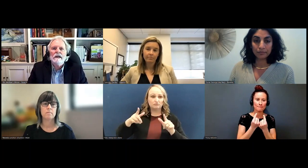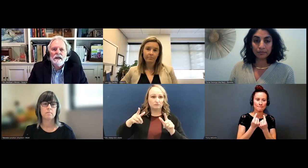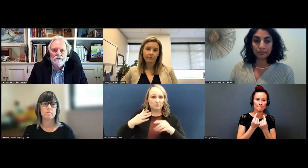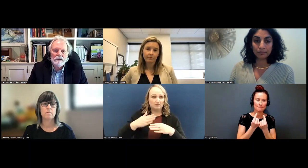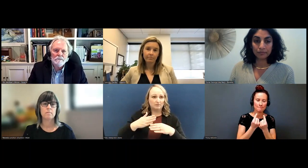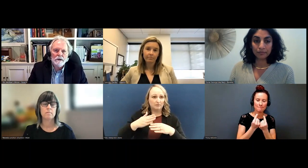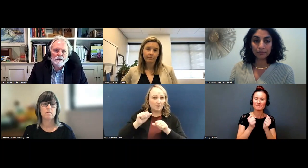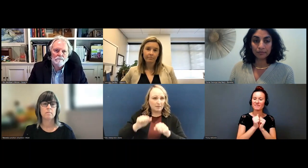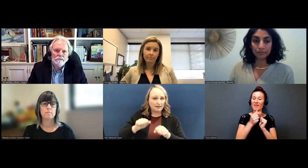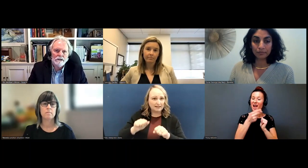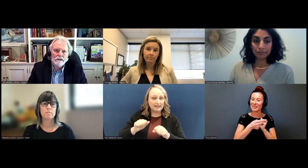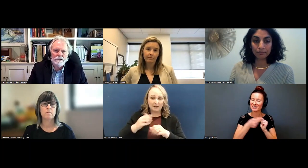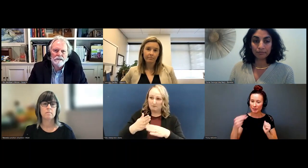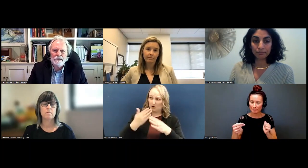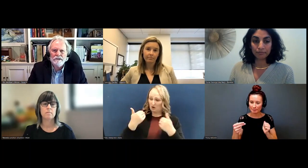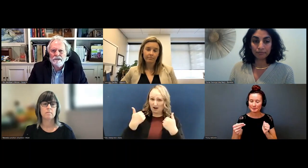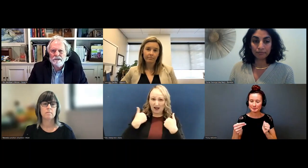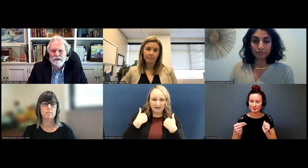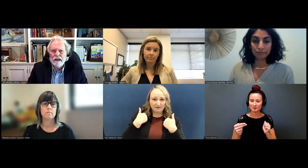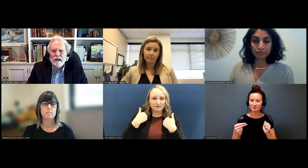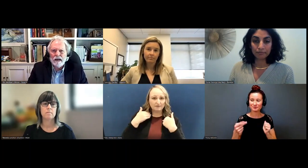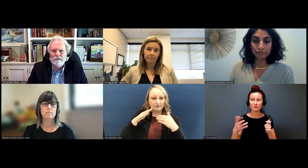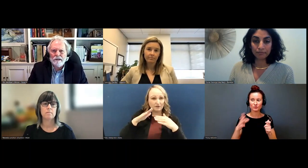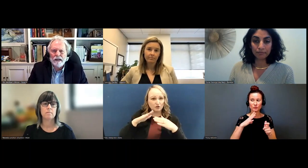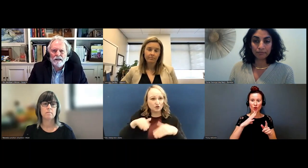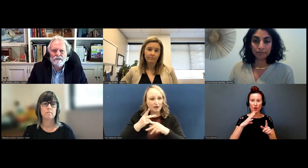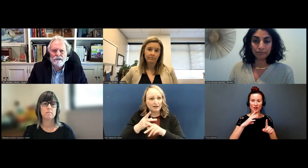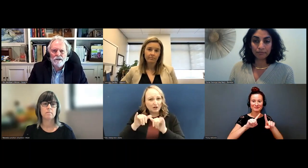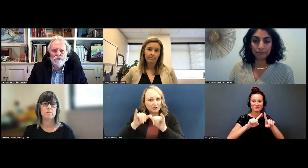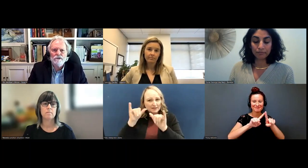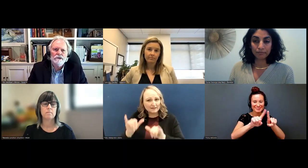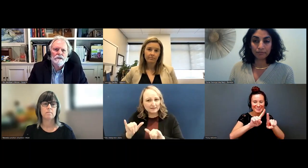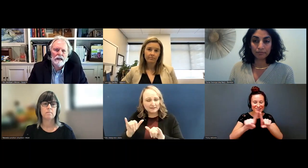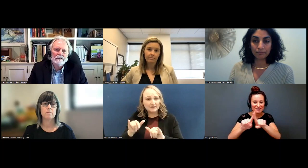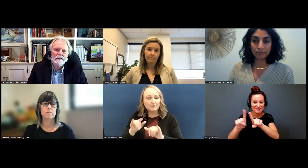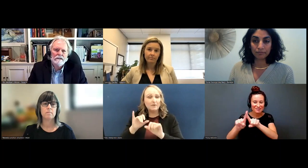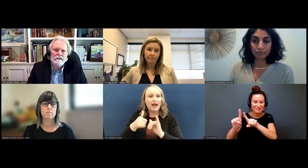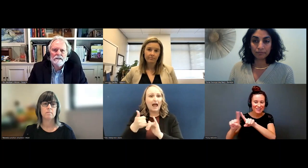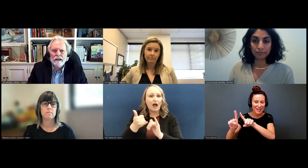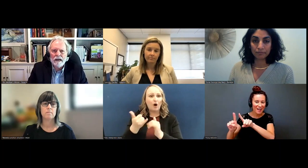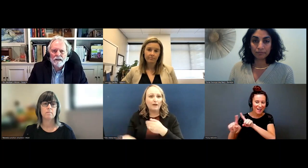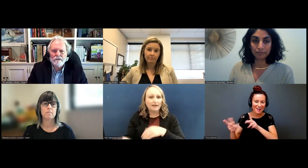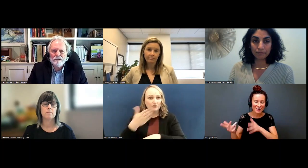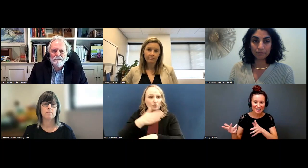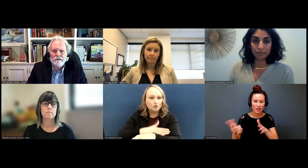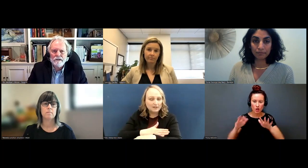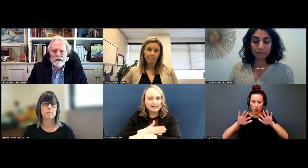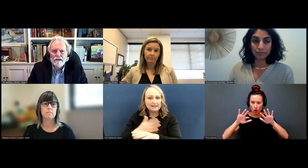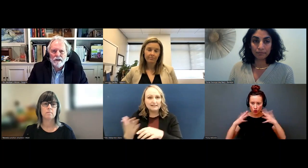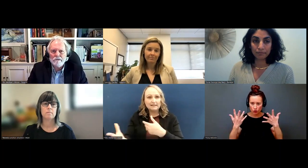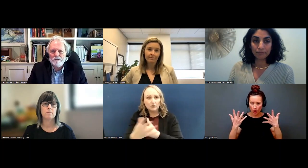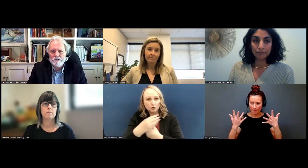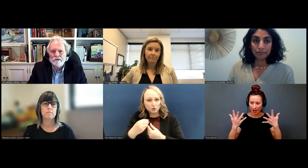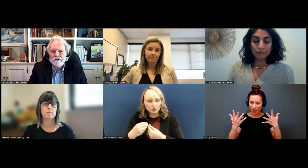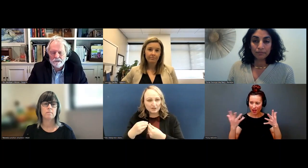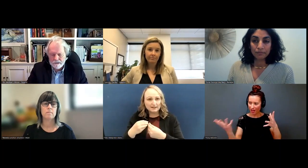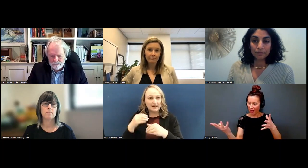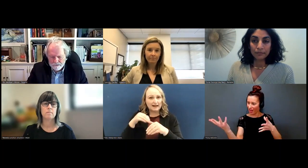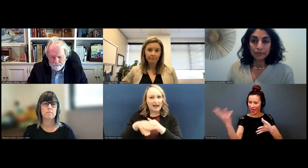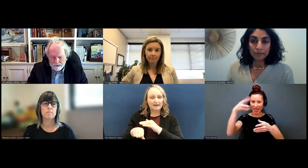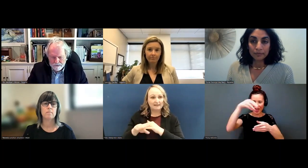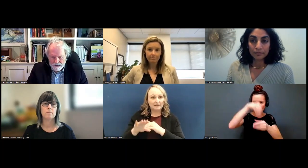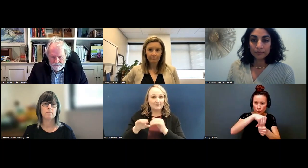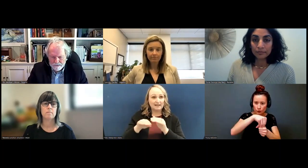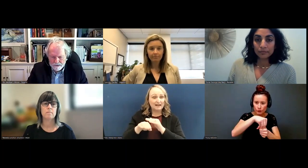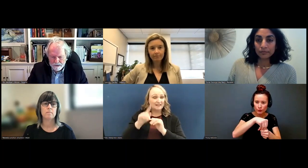systems, and we need to pay some particular attention to how to enhance inclusion and access and adequacy for families with children